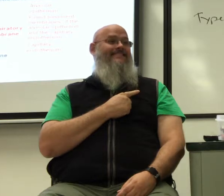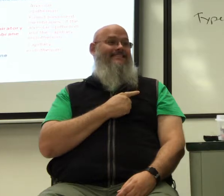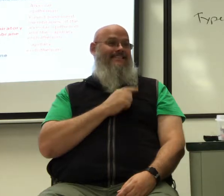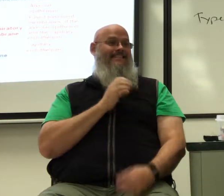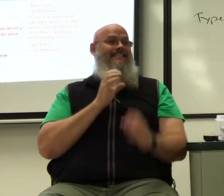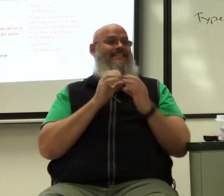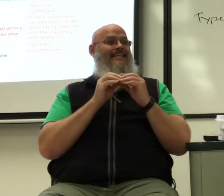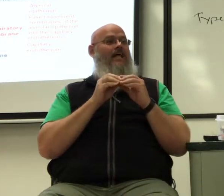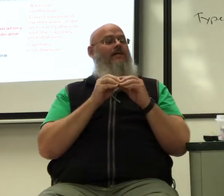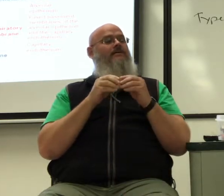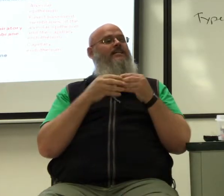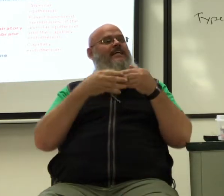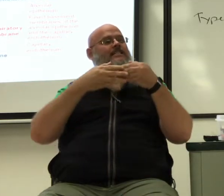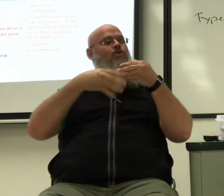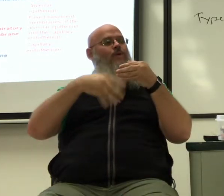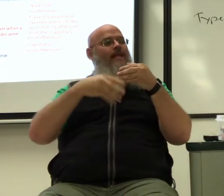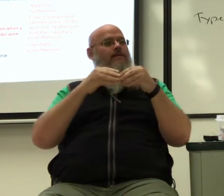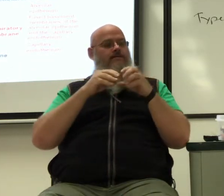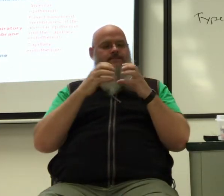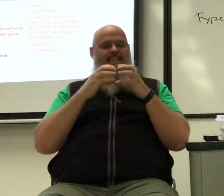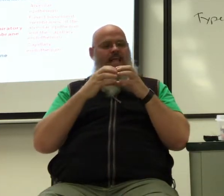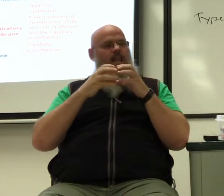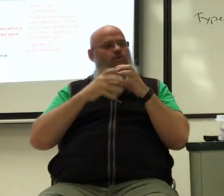secreting cell.